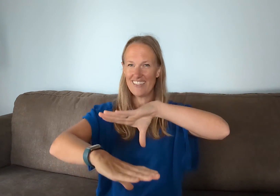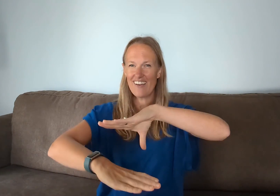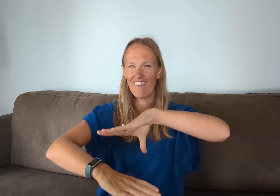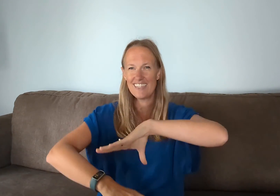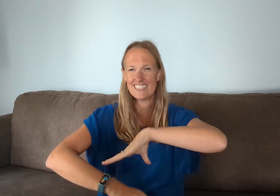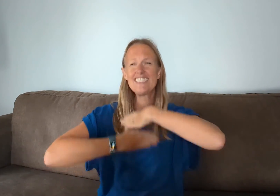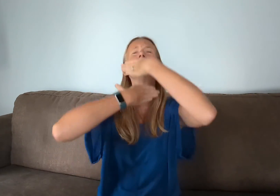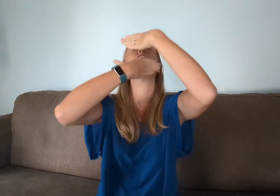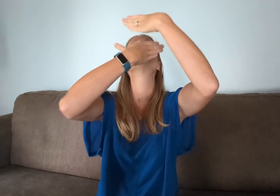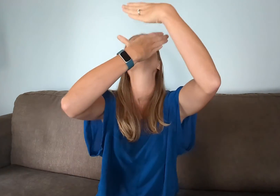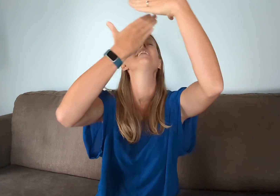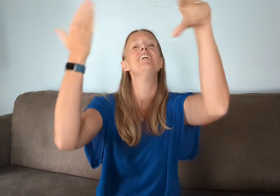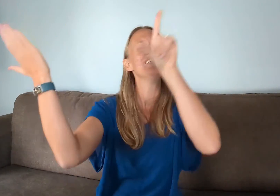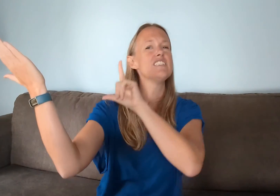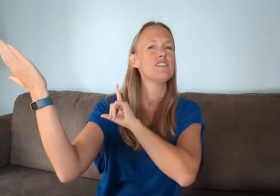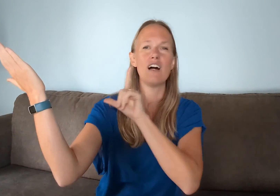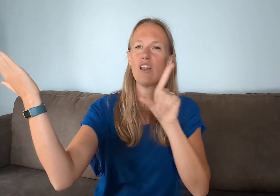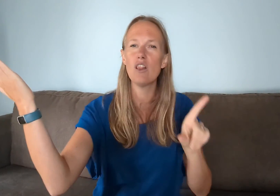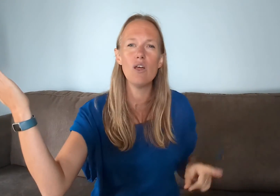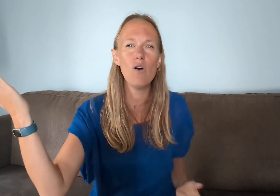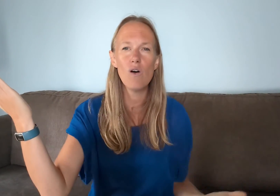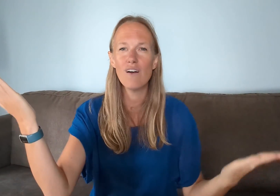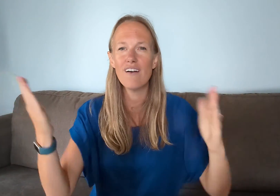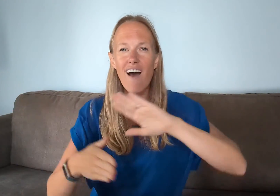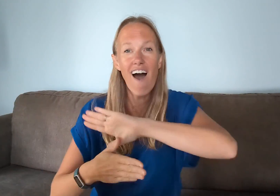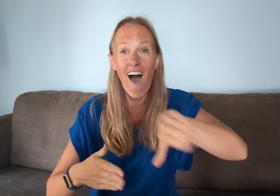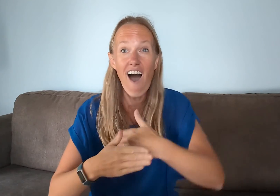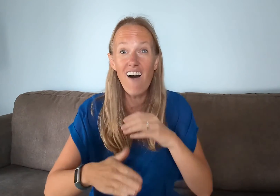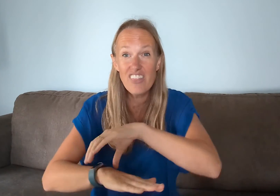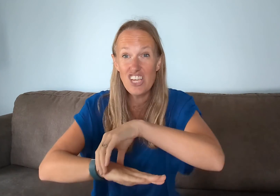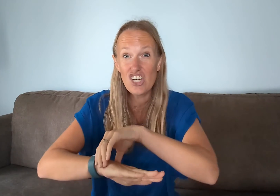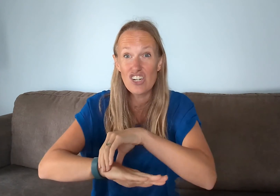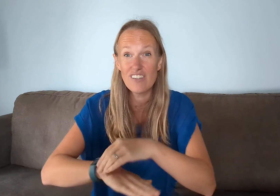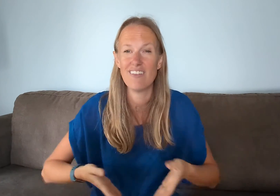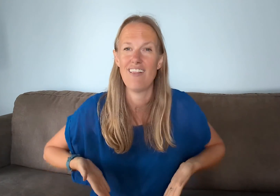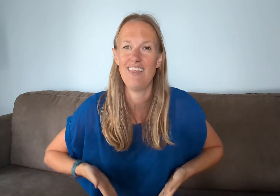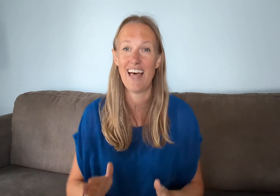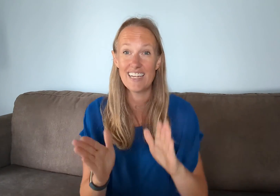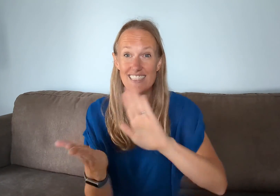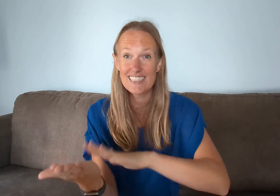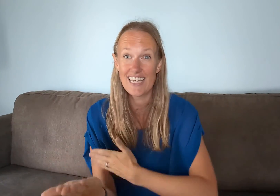that chorus, shout to the Lord, all the earth, let us